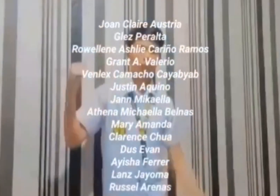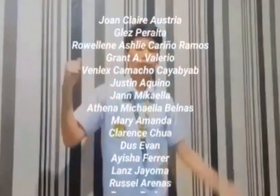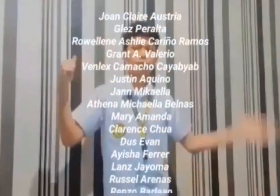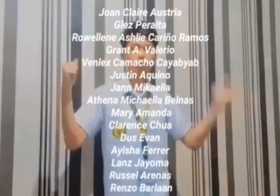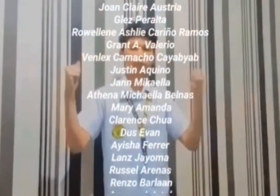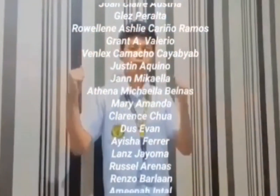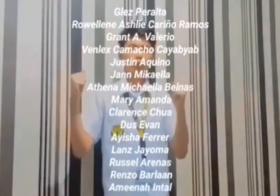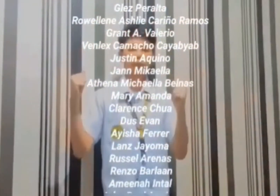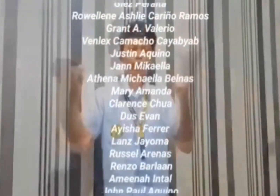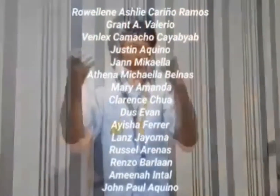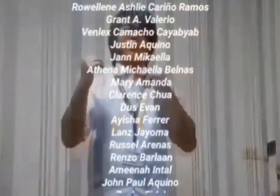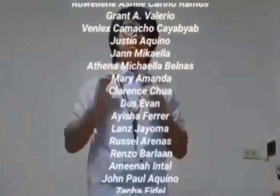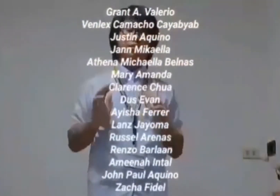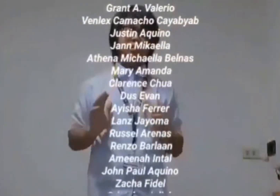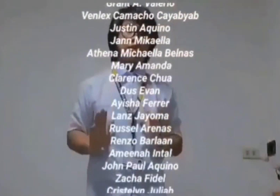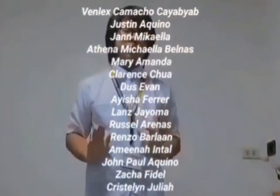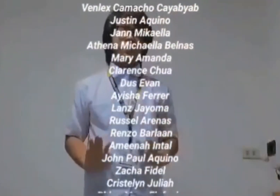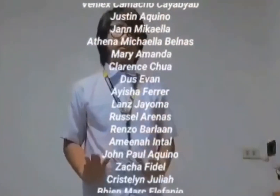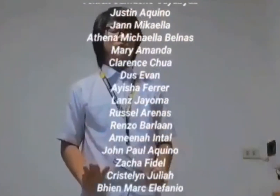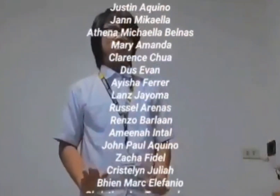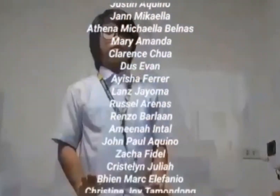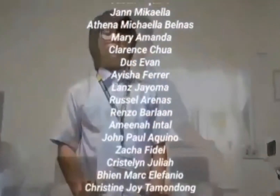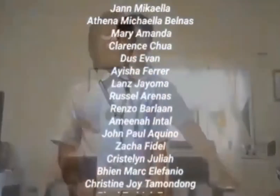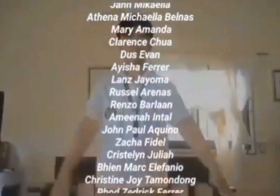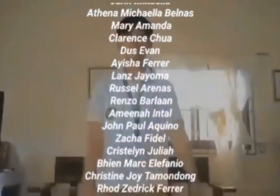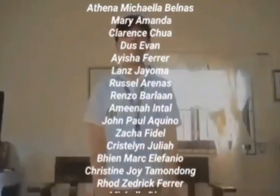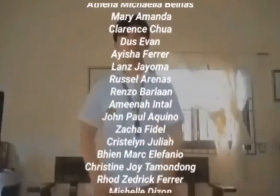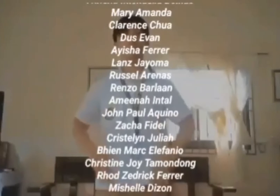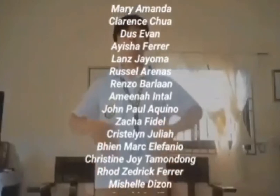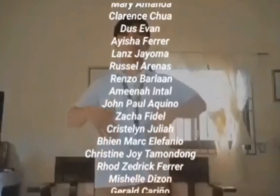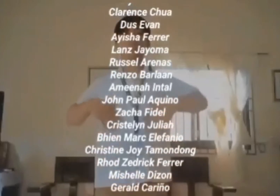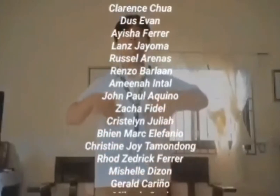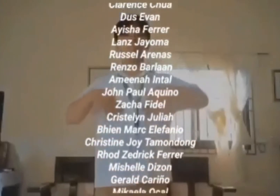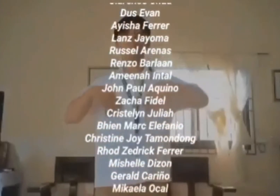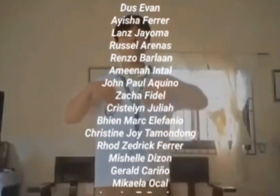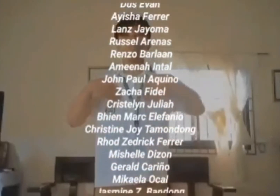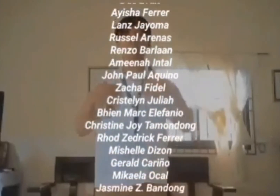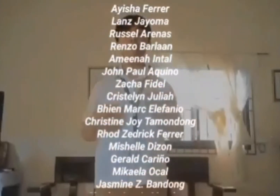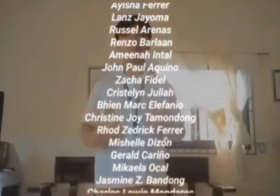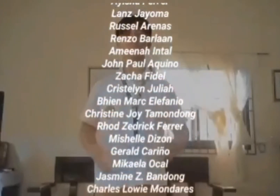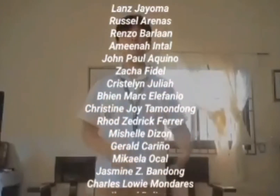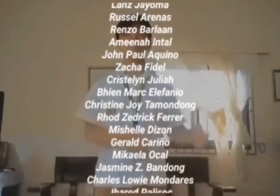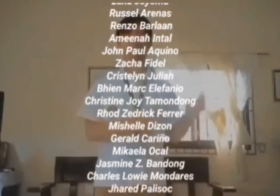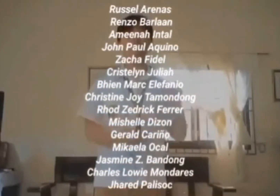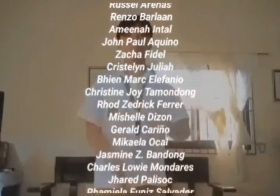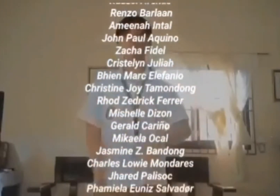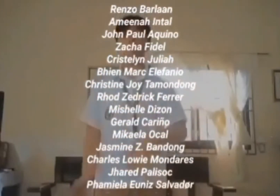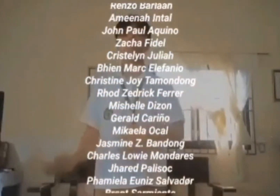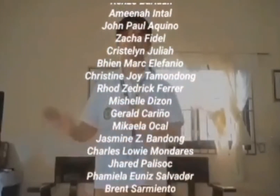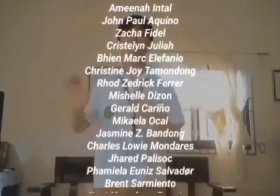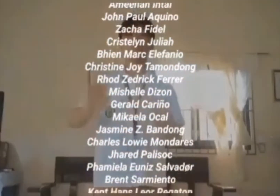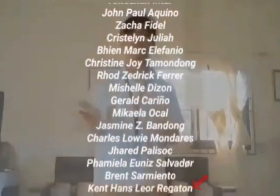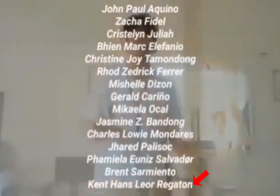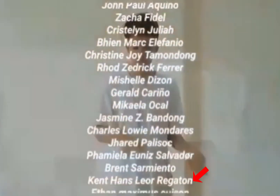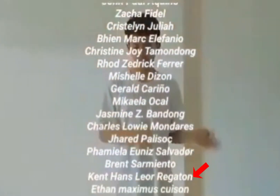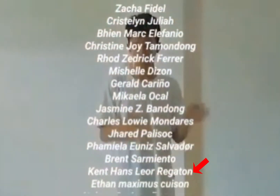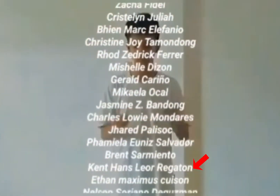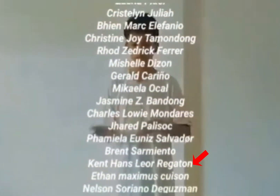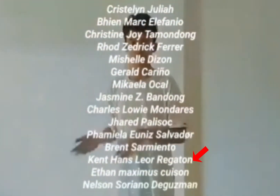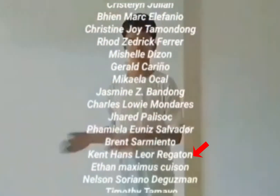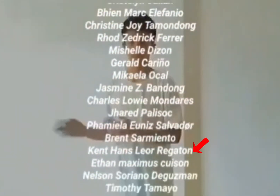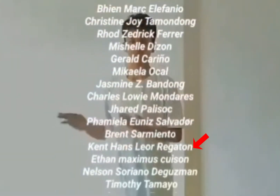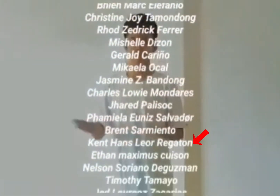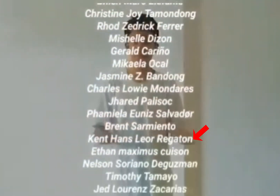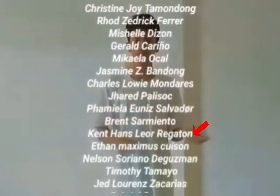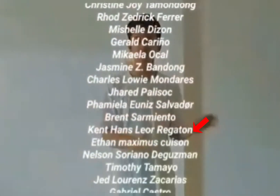by name to help the poor and lame, and learn what life